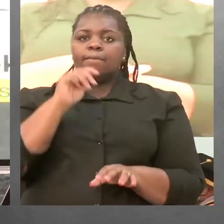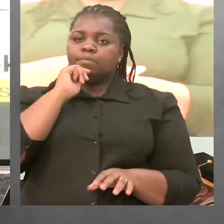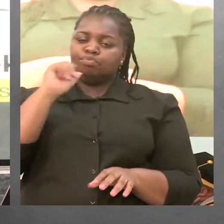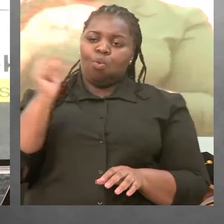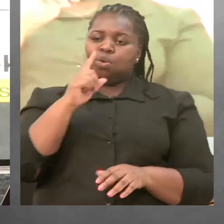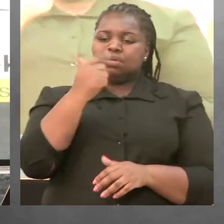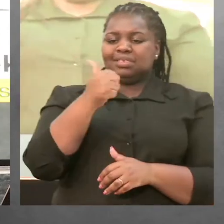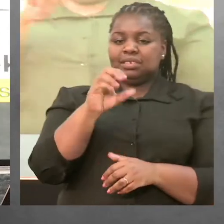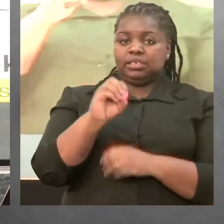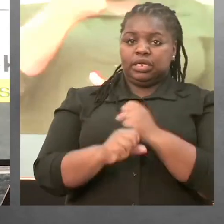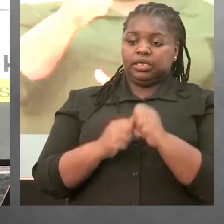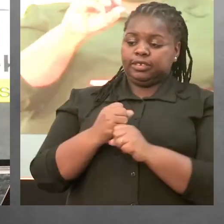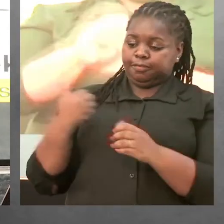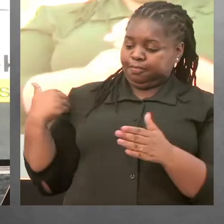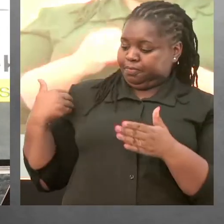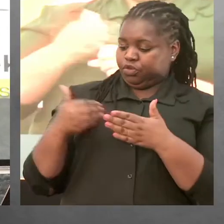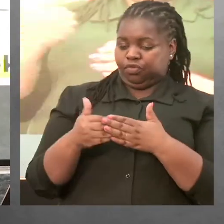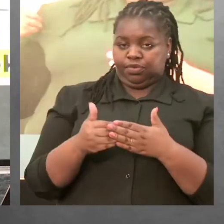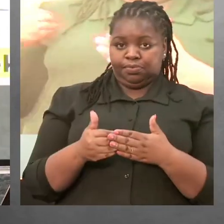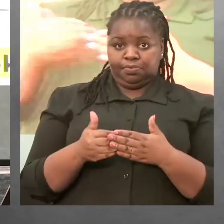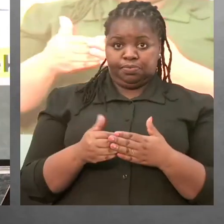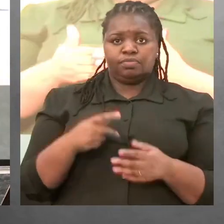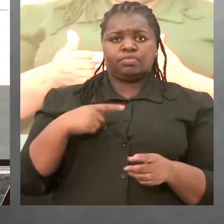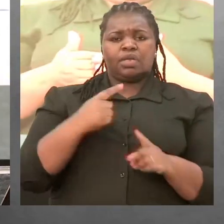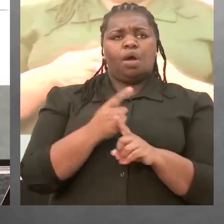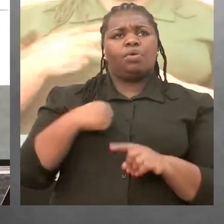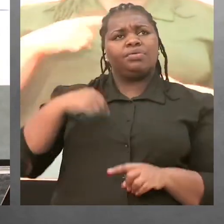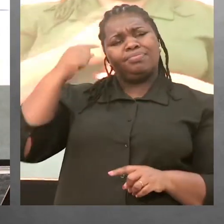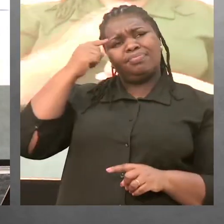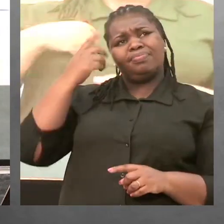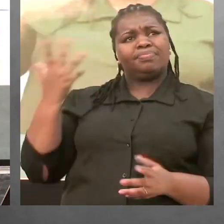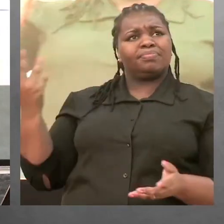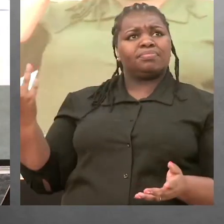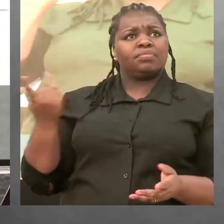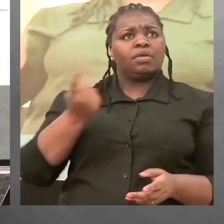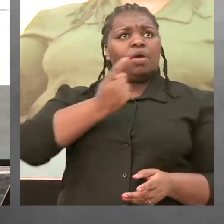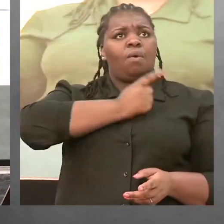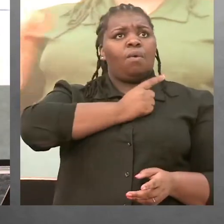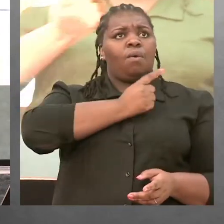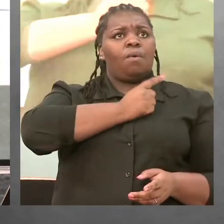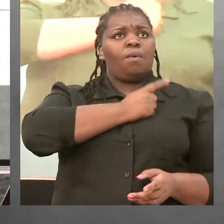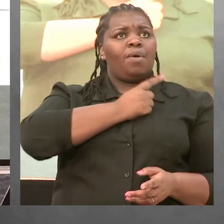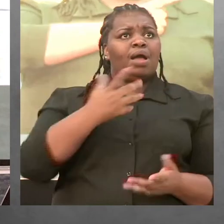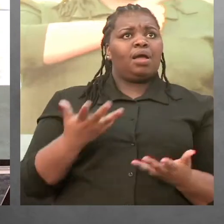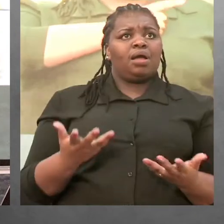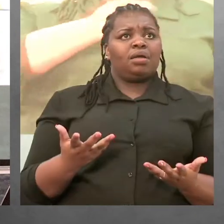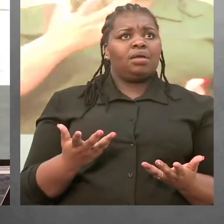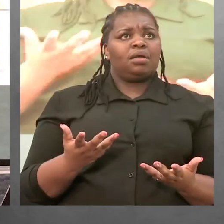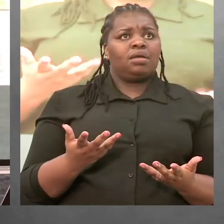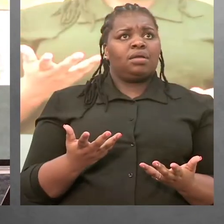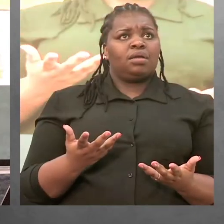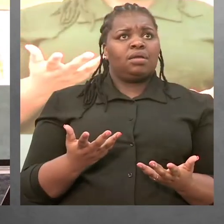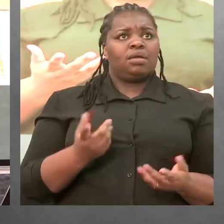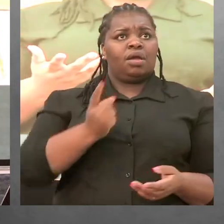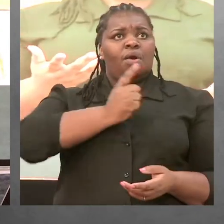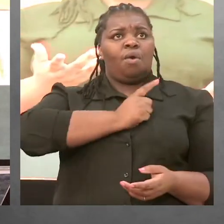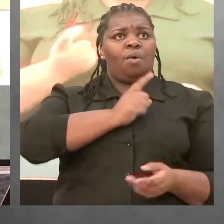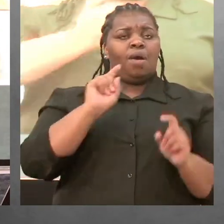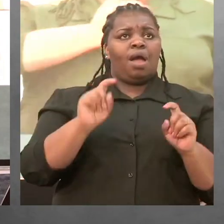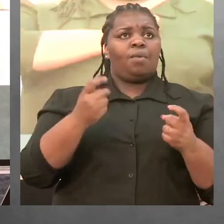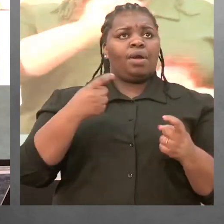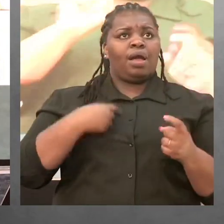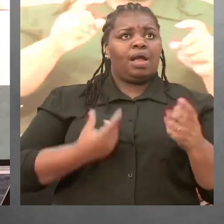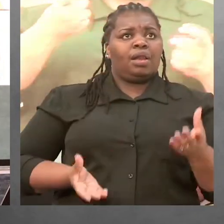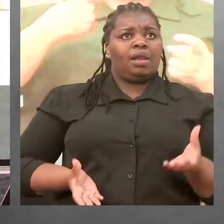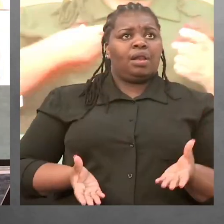60 years. And I always wonder, why is that? Why are we not able to achieve